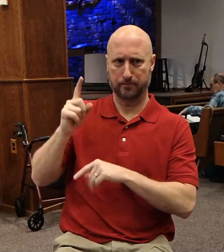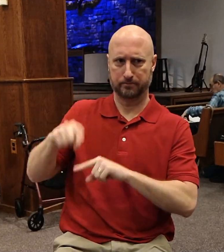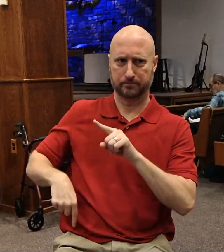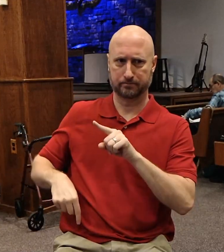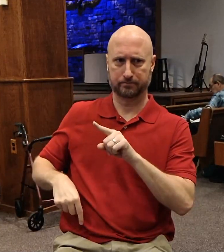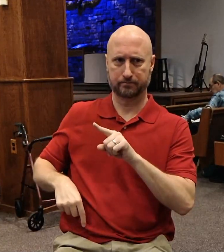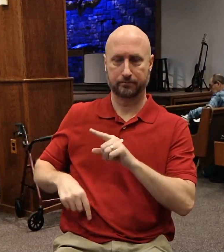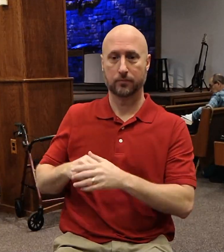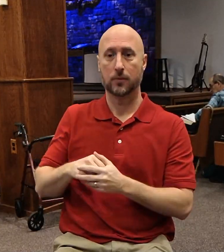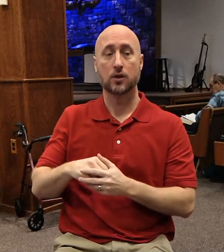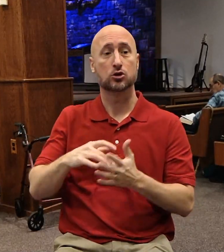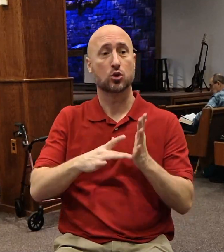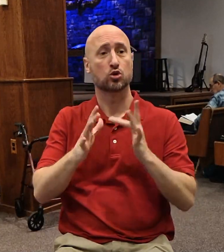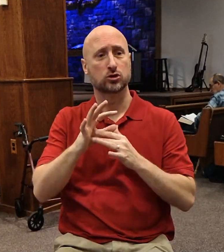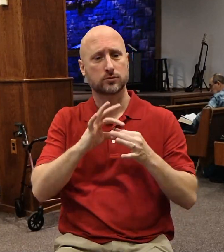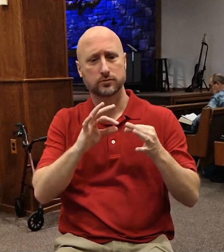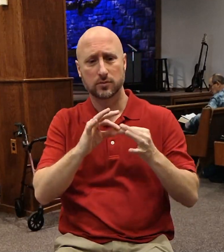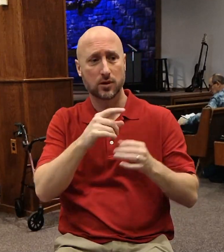Gethsemane,